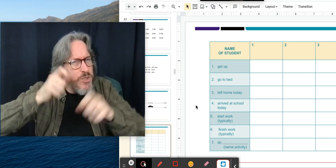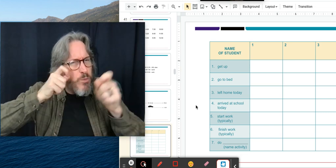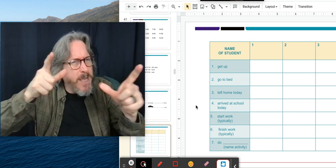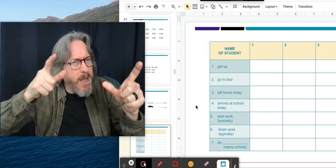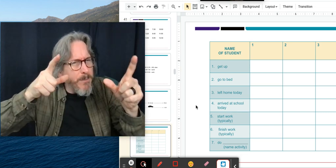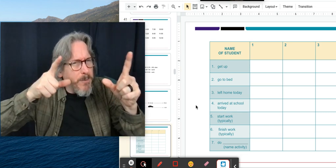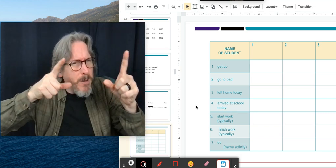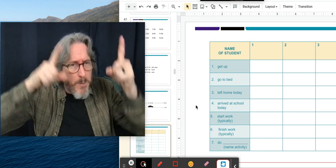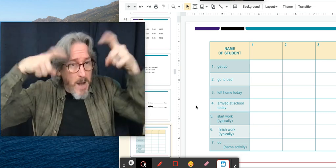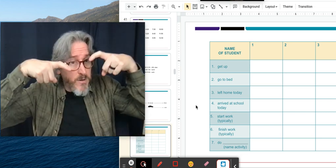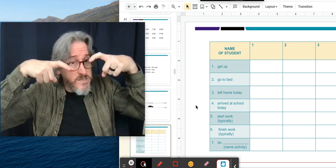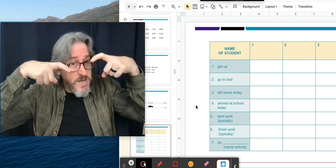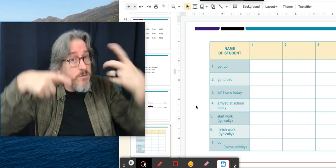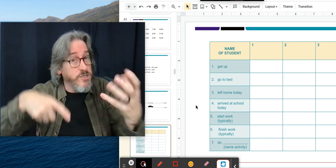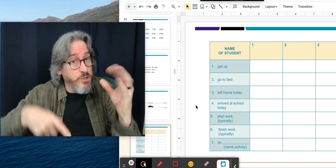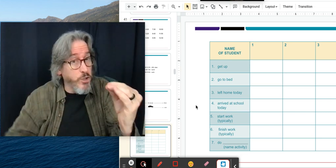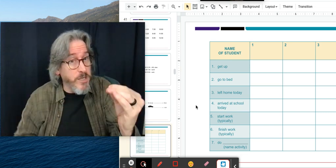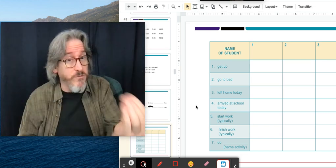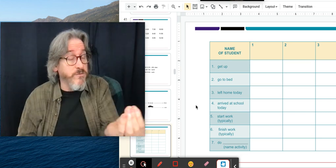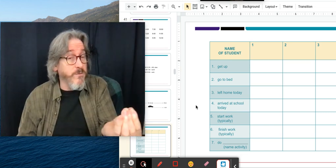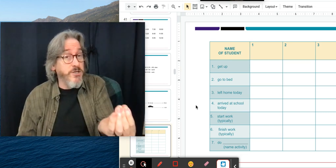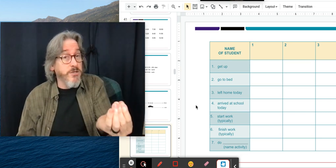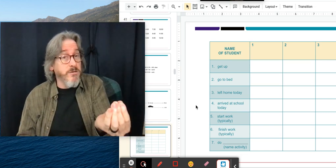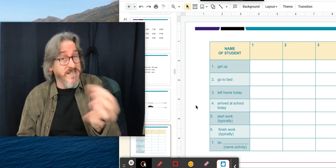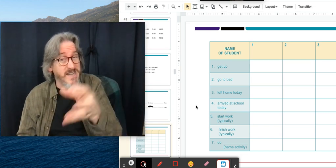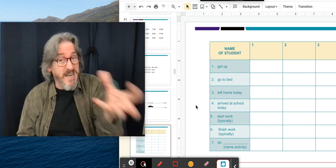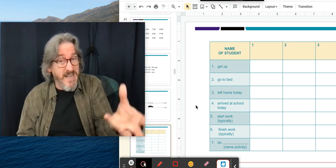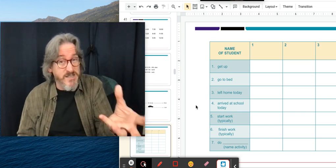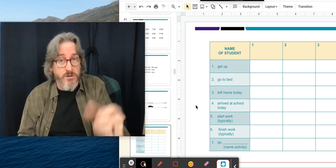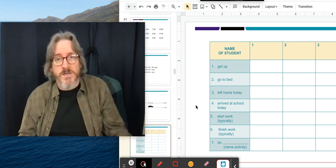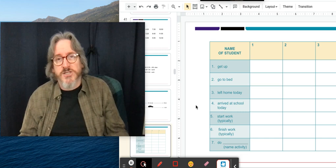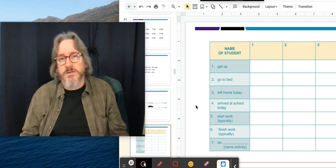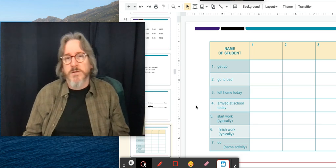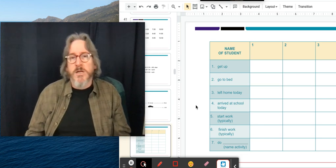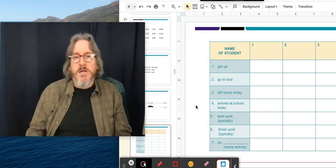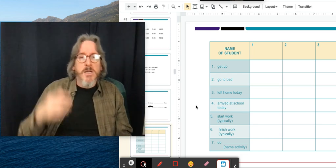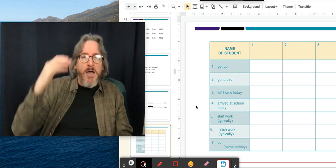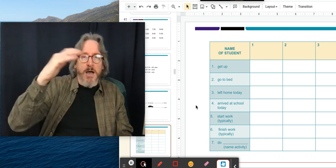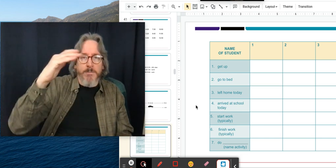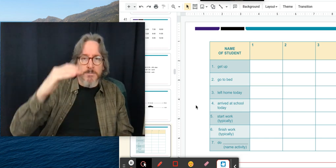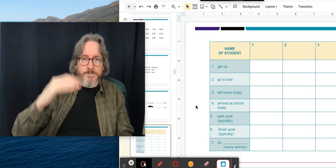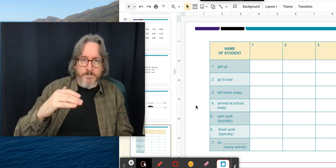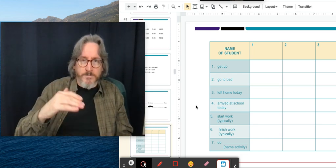what time do you wake up? Remember, eyebrows are down because you're looking for information. It's not a yes or no question.